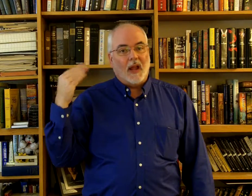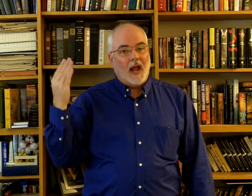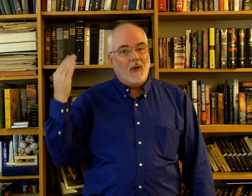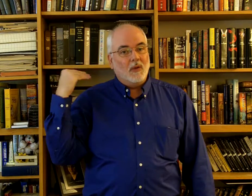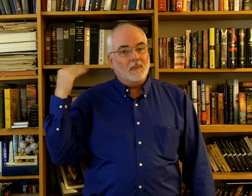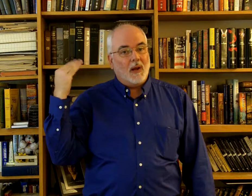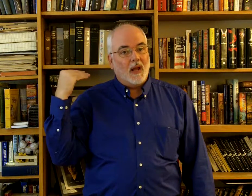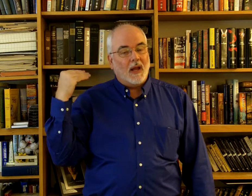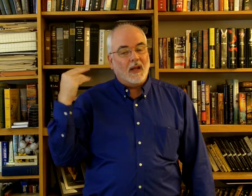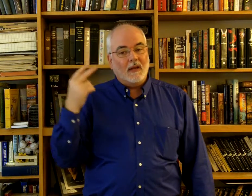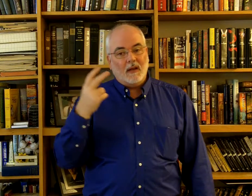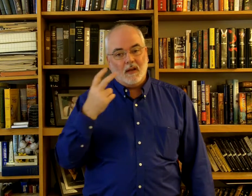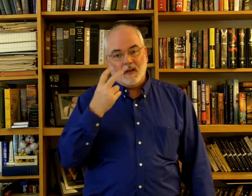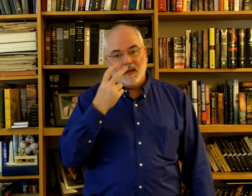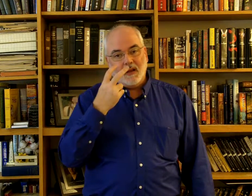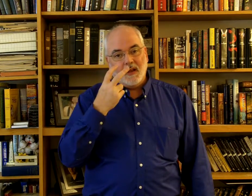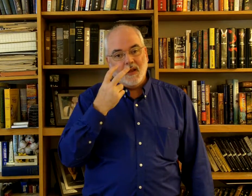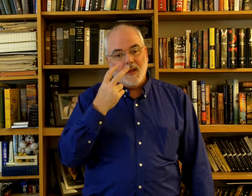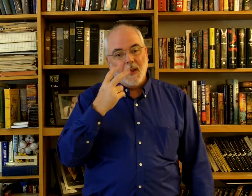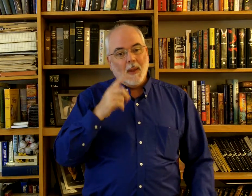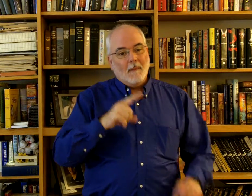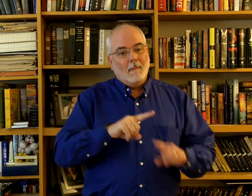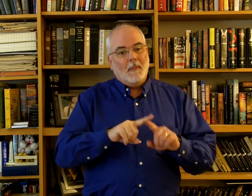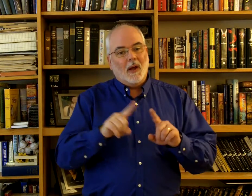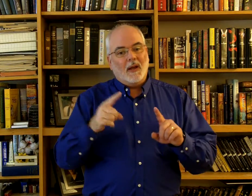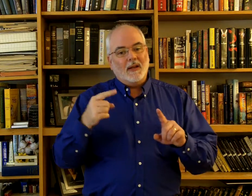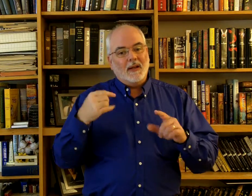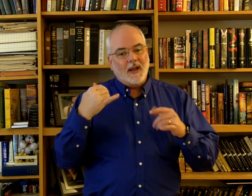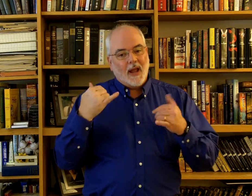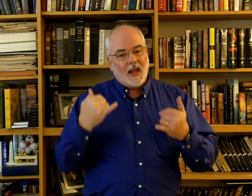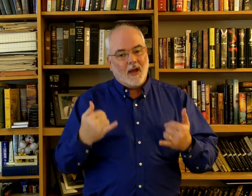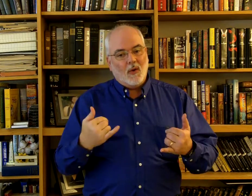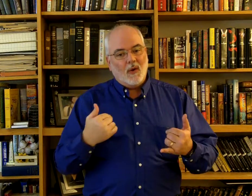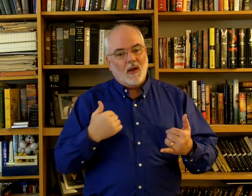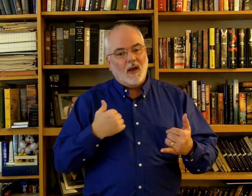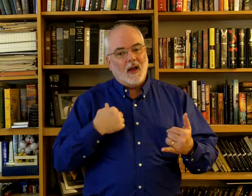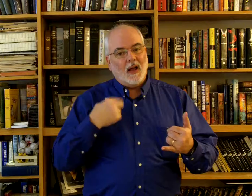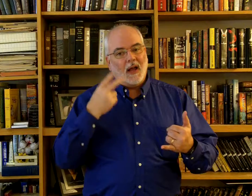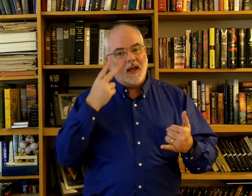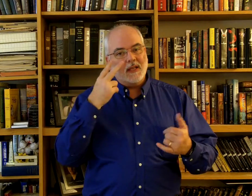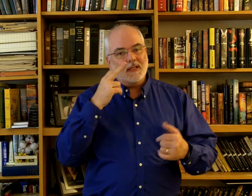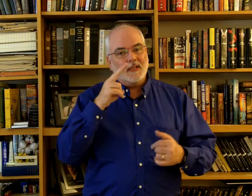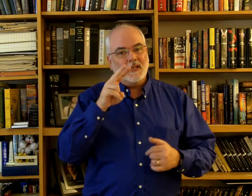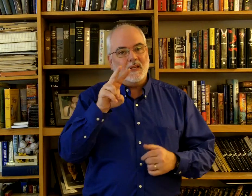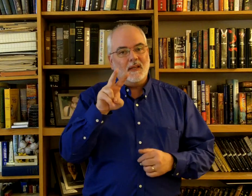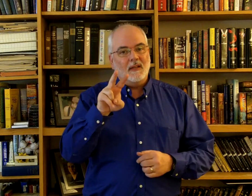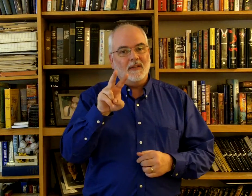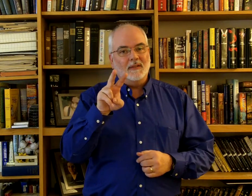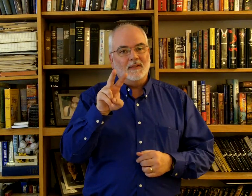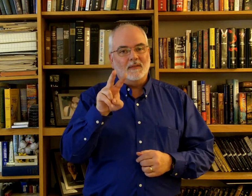I was blind, but now I see.